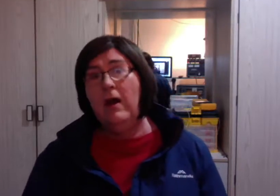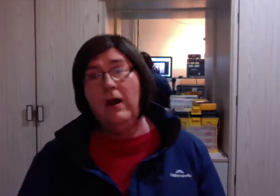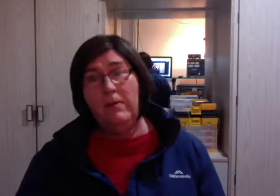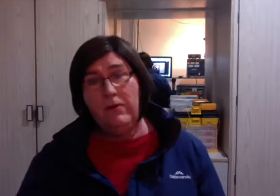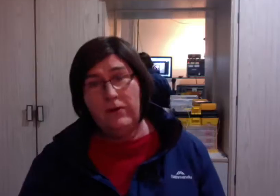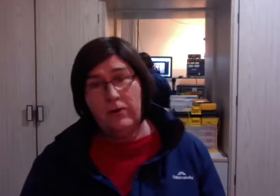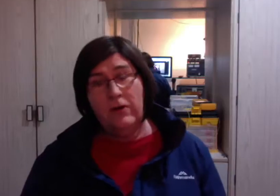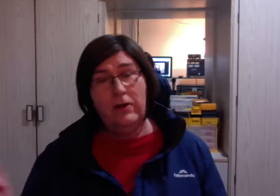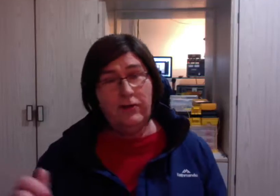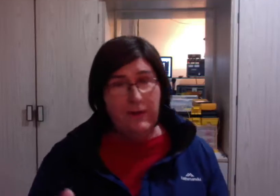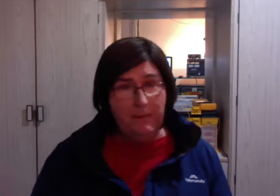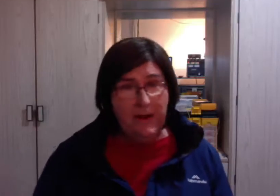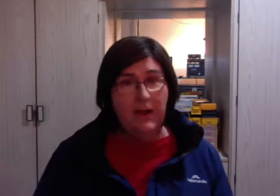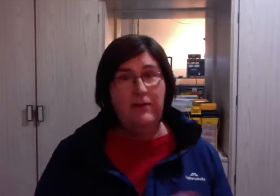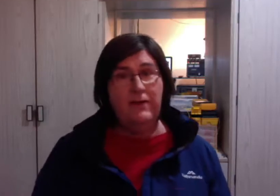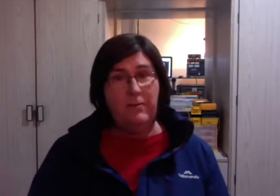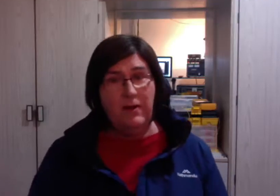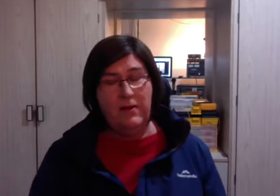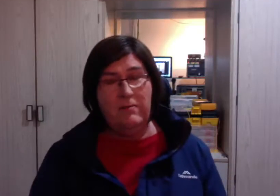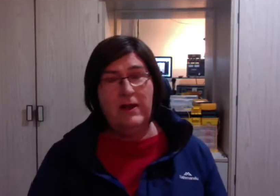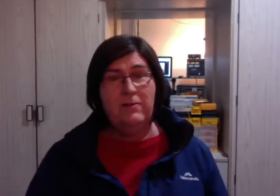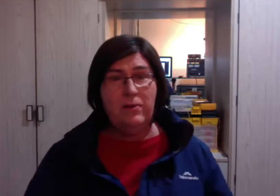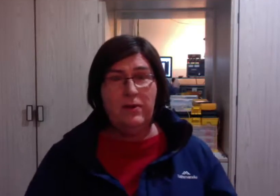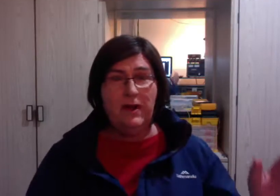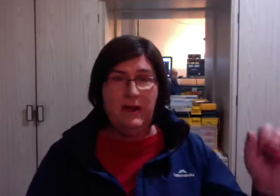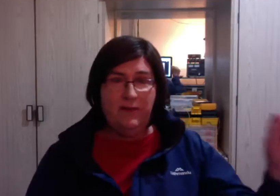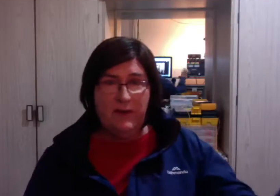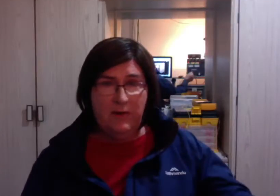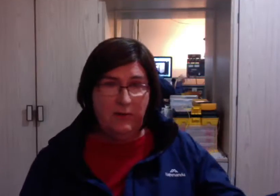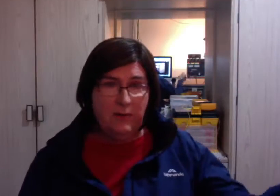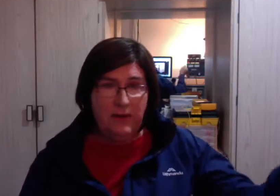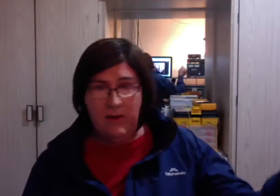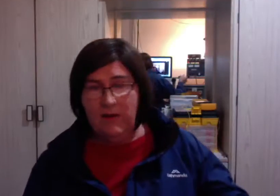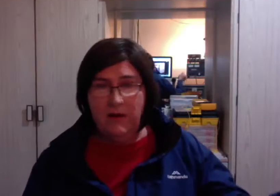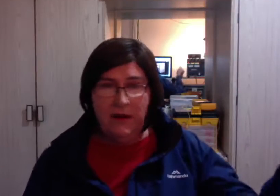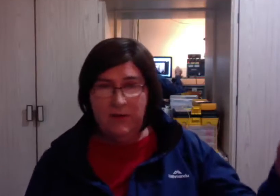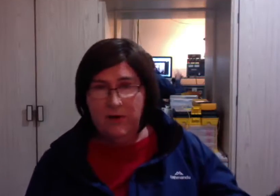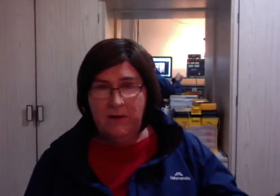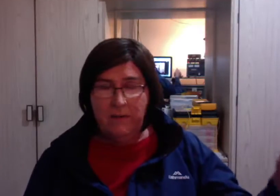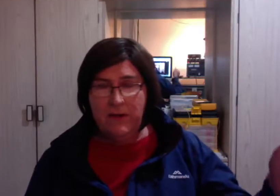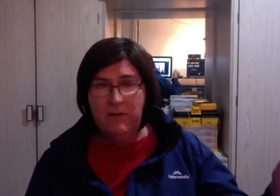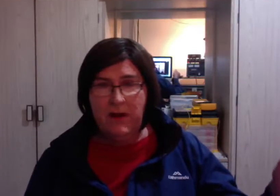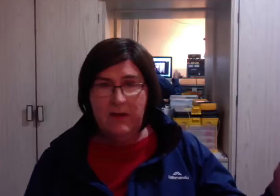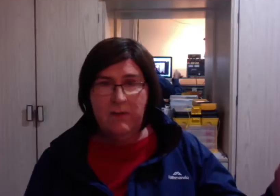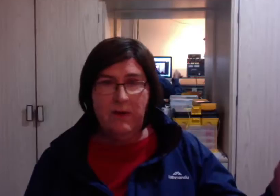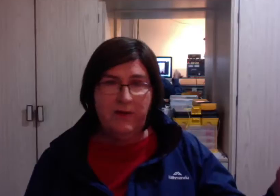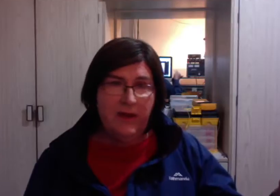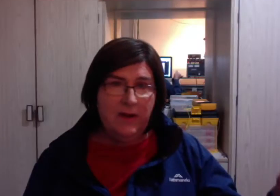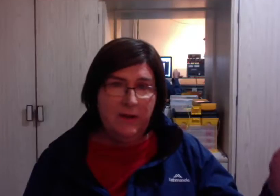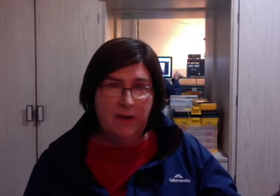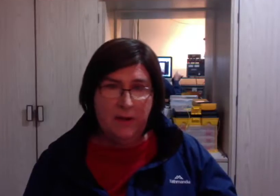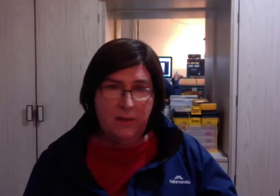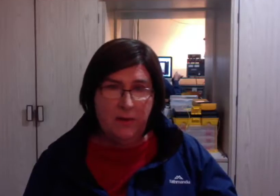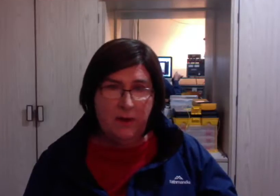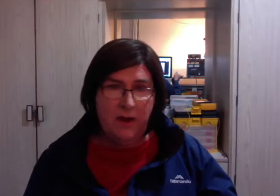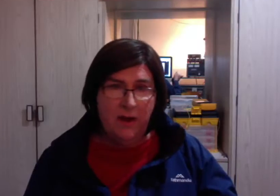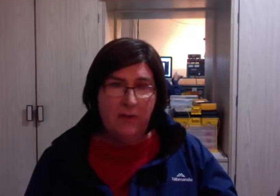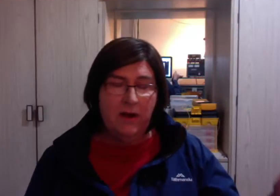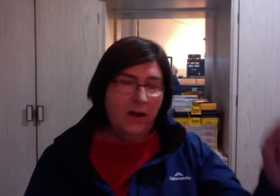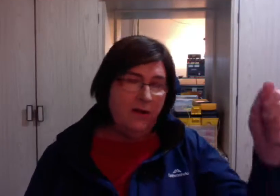I opened the door, stepped out, stepped onto the running board and steered through the window and drove up Big Red while standing on the running board. When I got to the